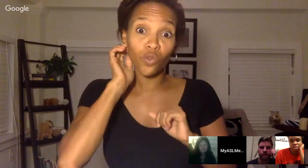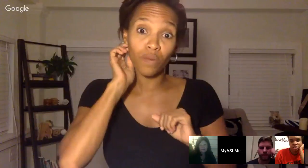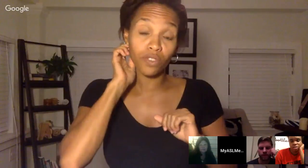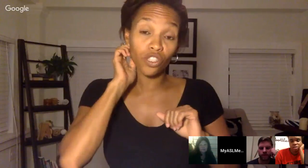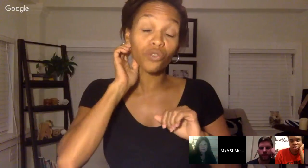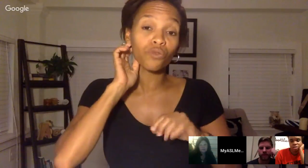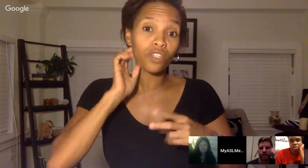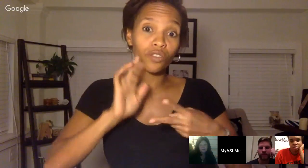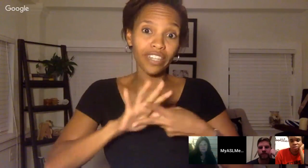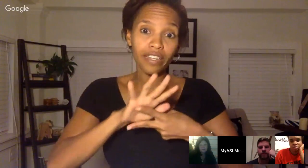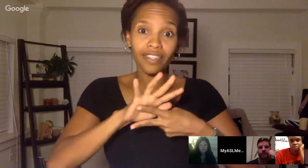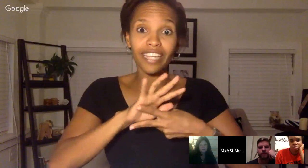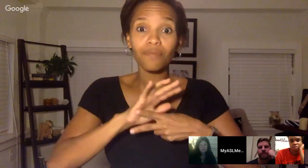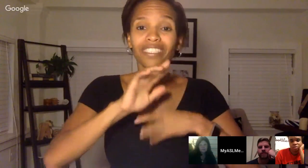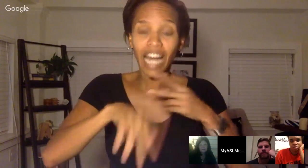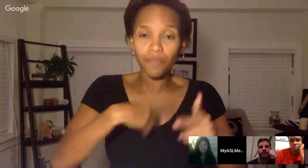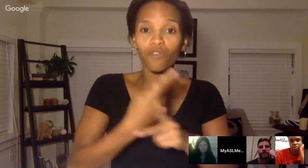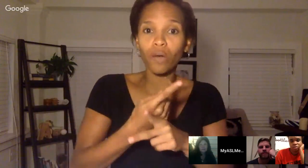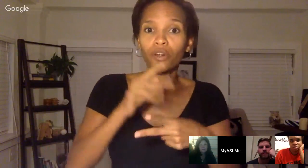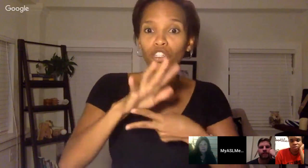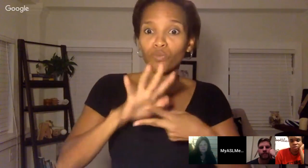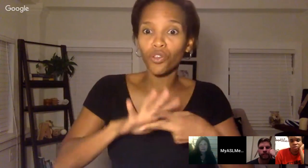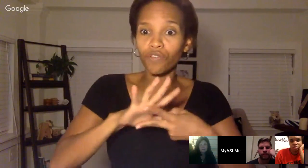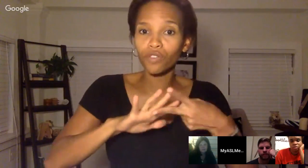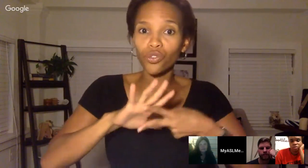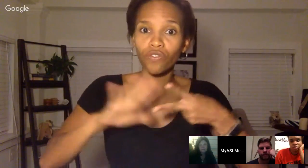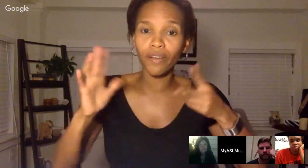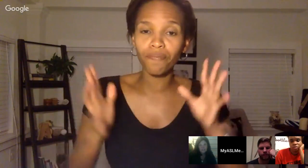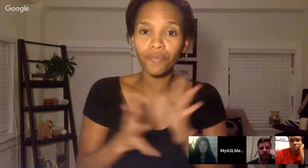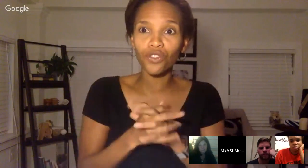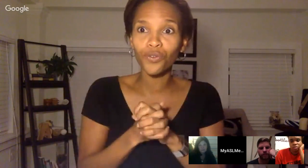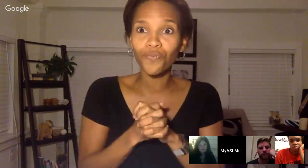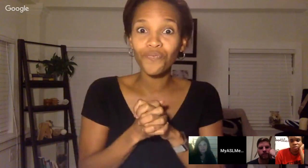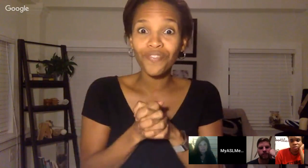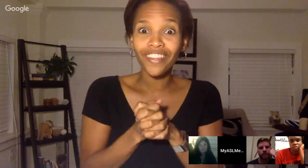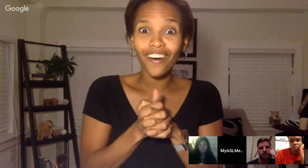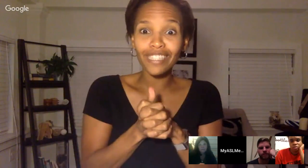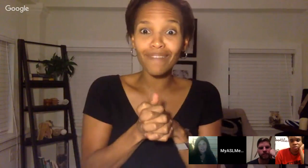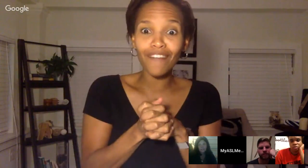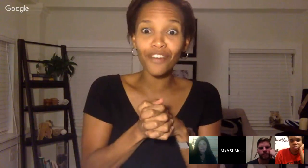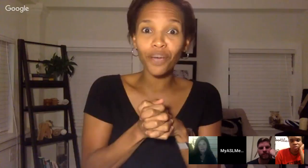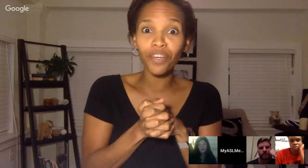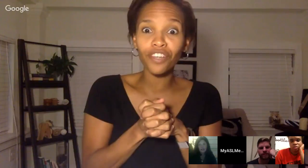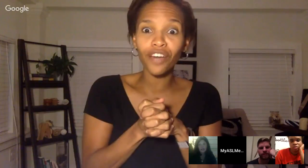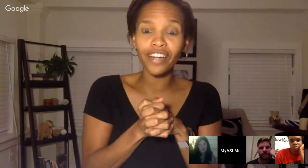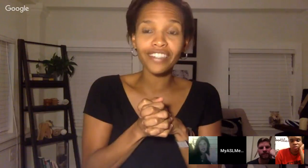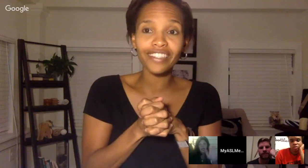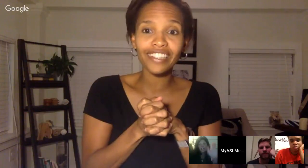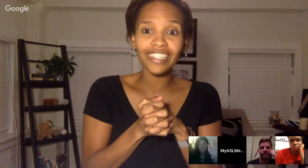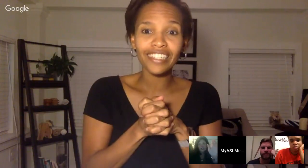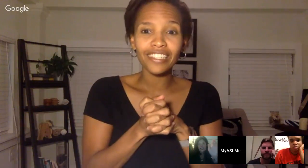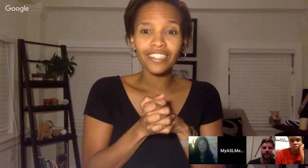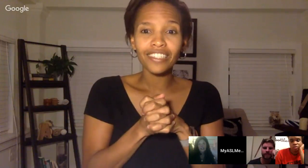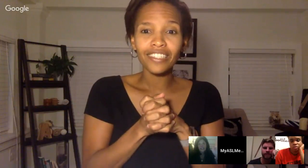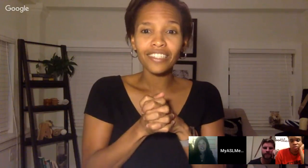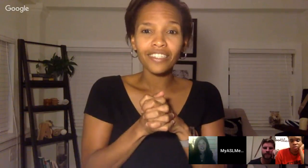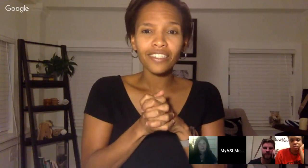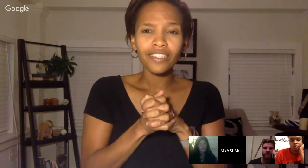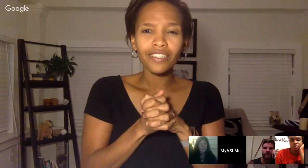same the same type of webinars, two of them. So awesome. Have a great week, you guys.